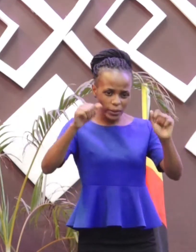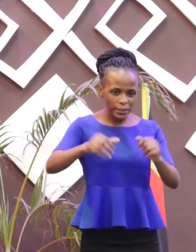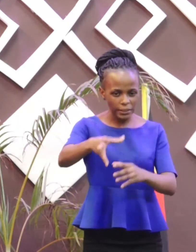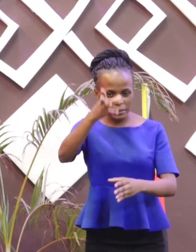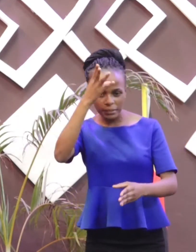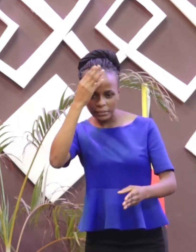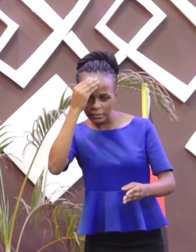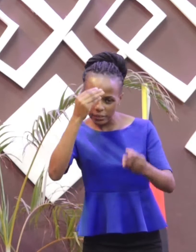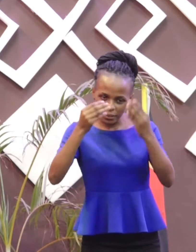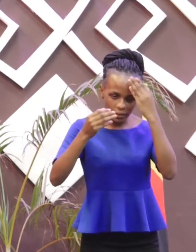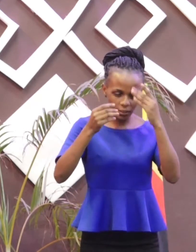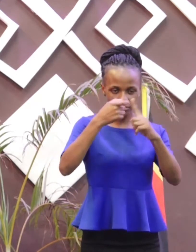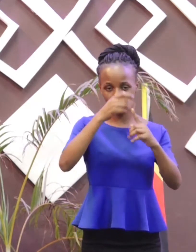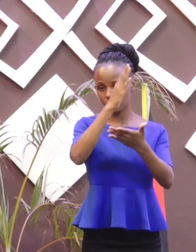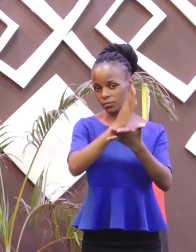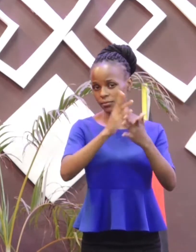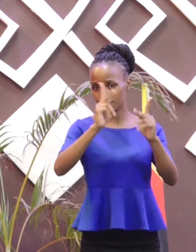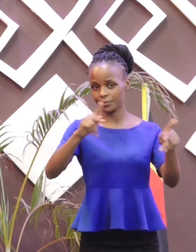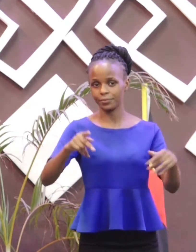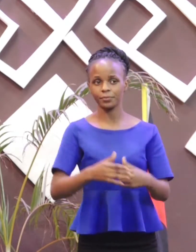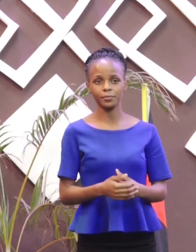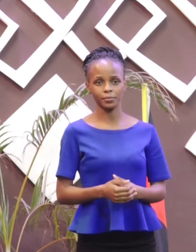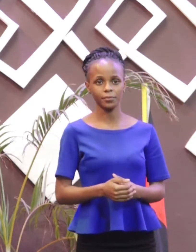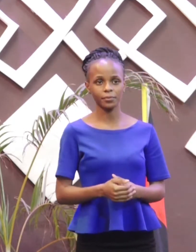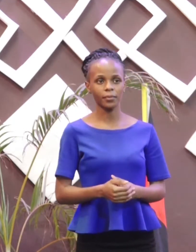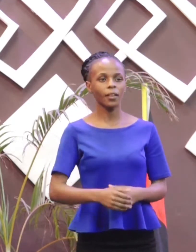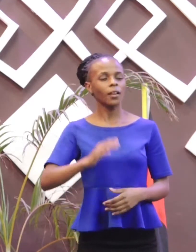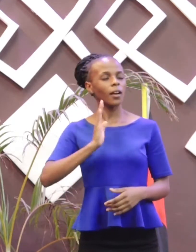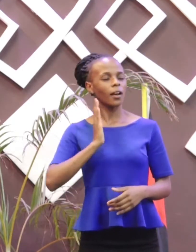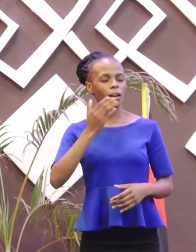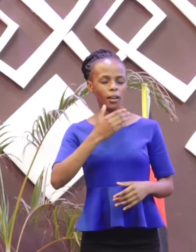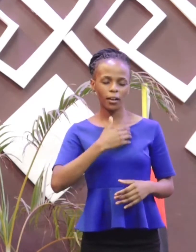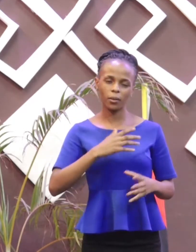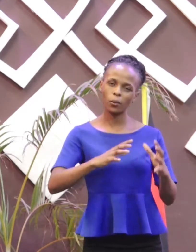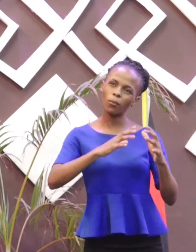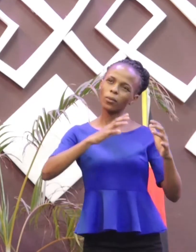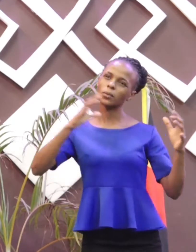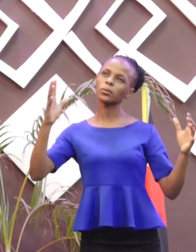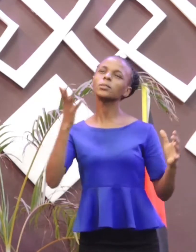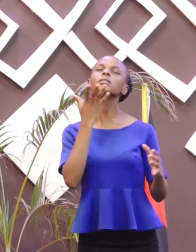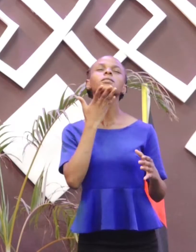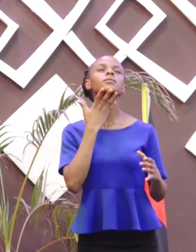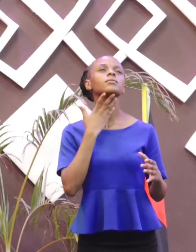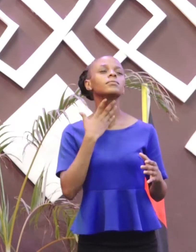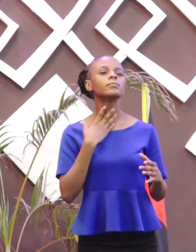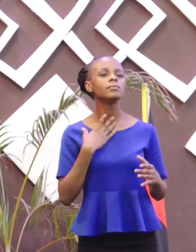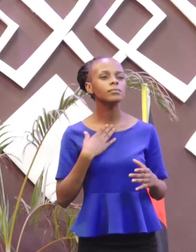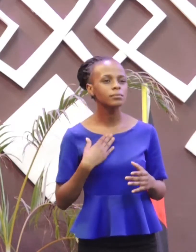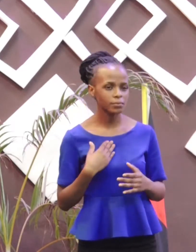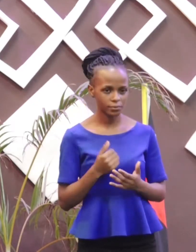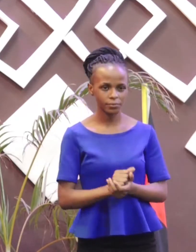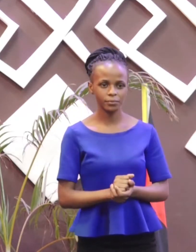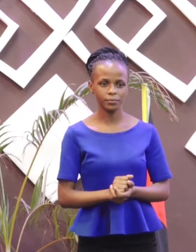some people. Yadde ng'abamu tulina bye tusobola okubayigirako. Our greatest desire, okuyaayaana kwaffe, okwagala